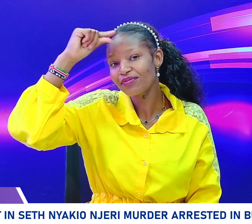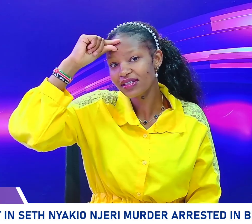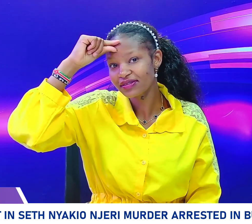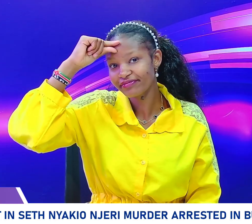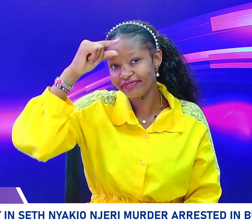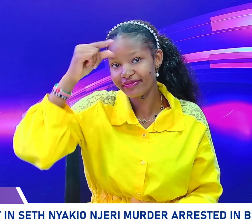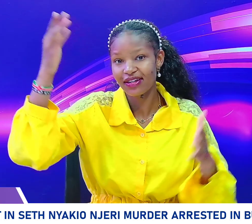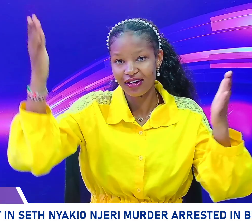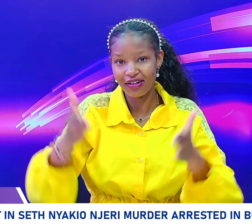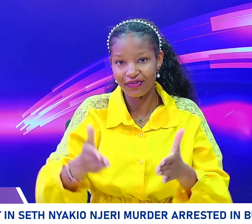Another news.